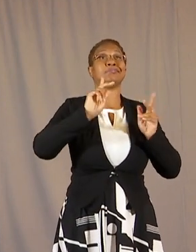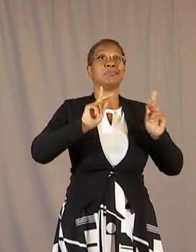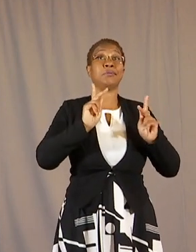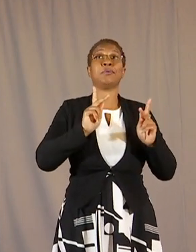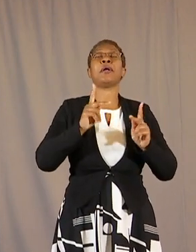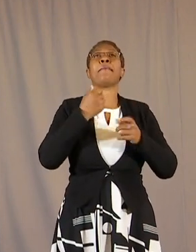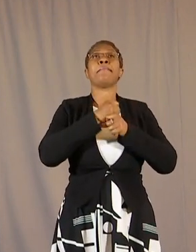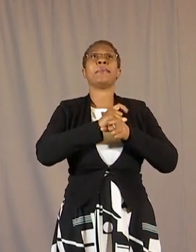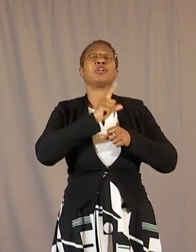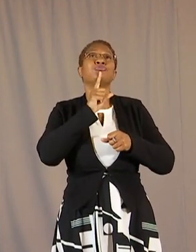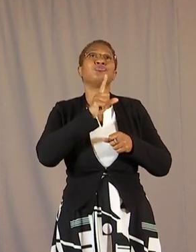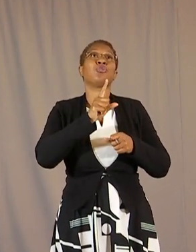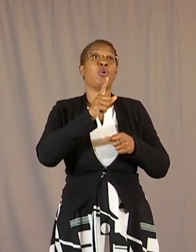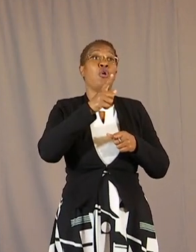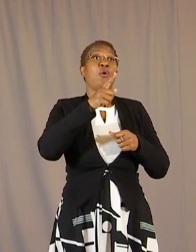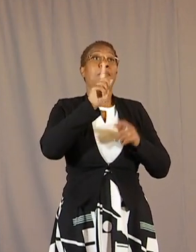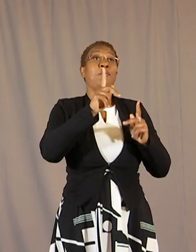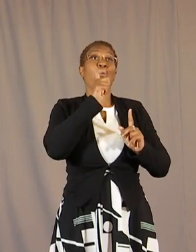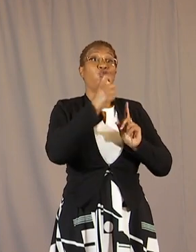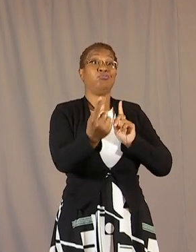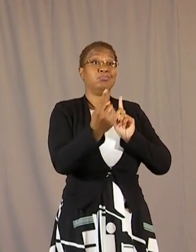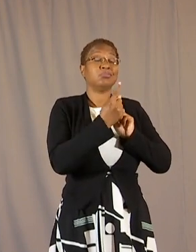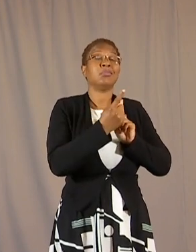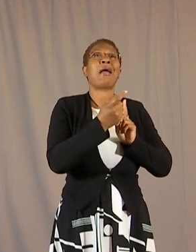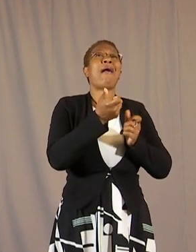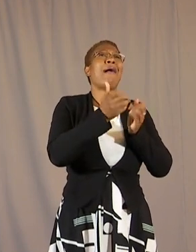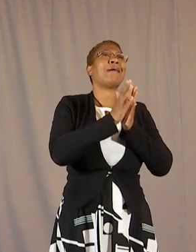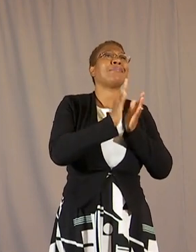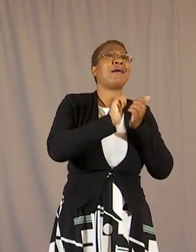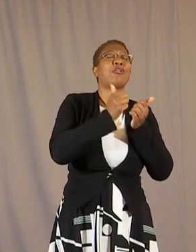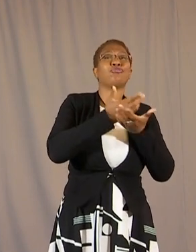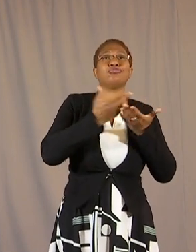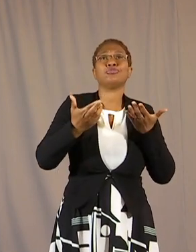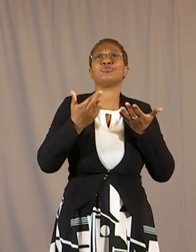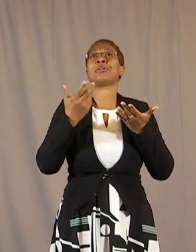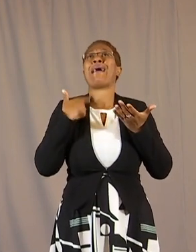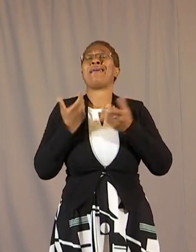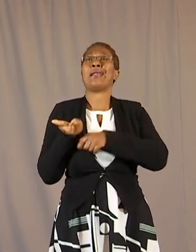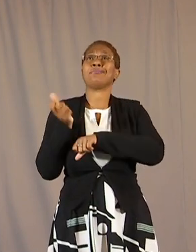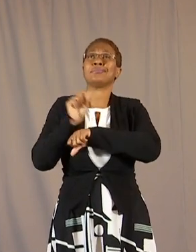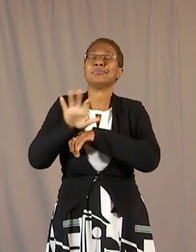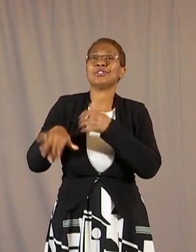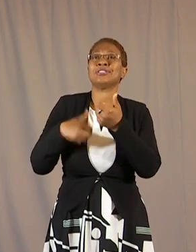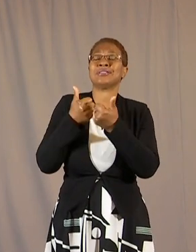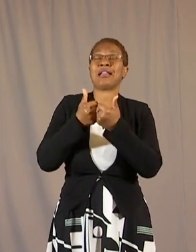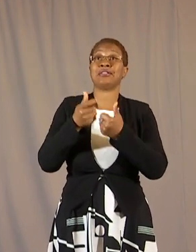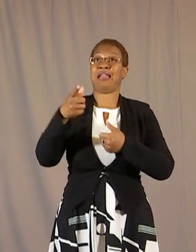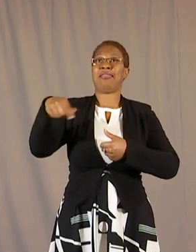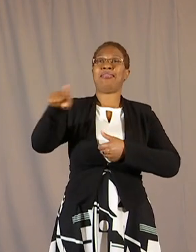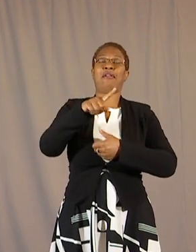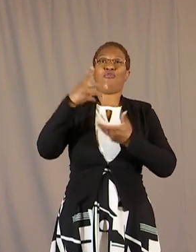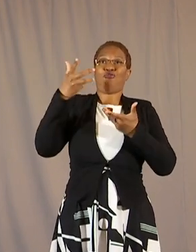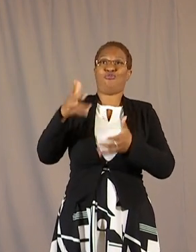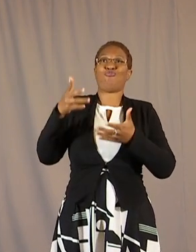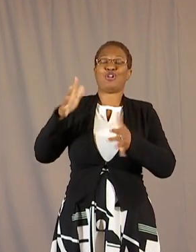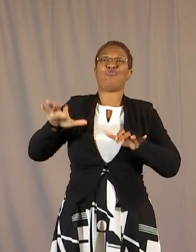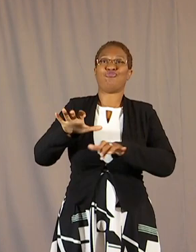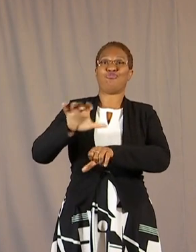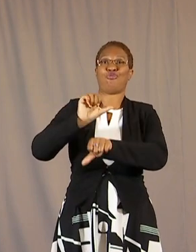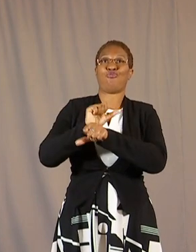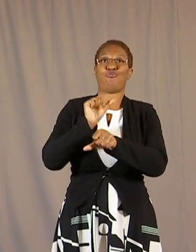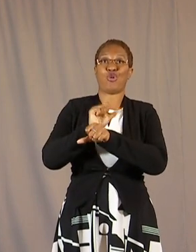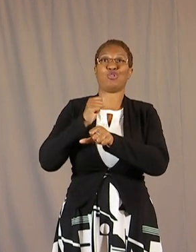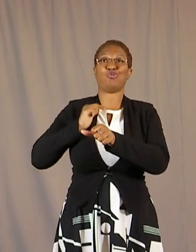coming to them asking for how to get resources, how to overcome some of the challenges. So they were the people on the ground. So we had